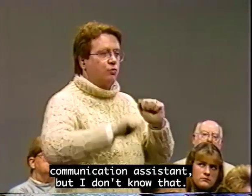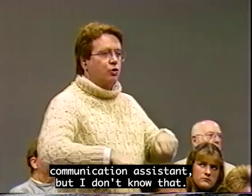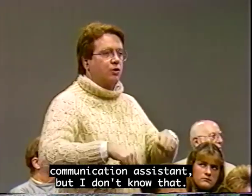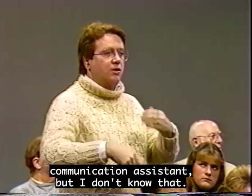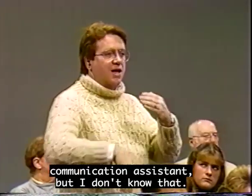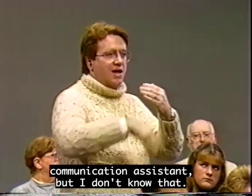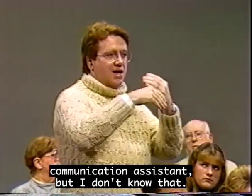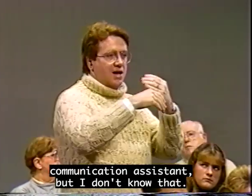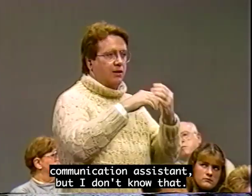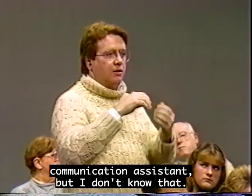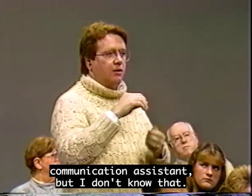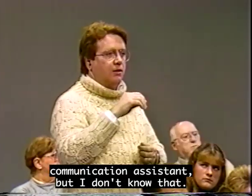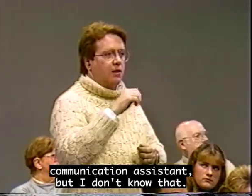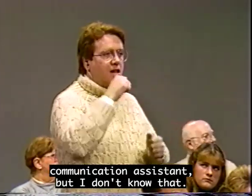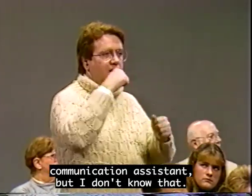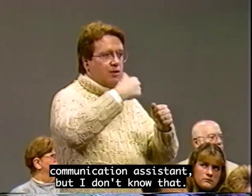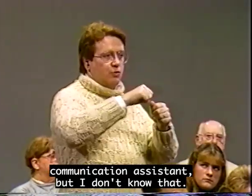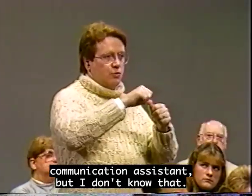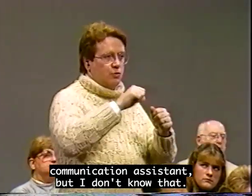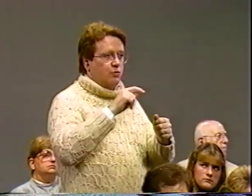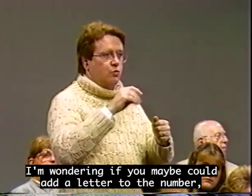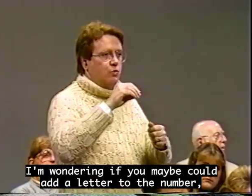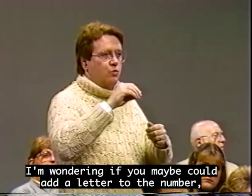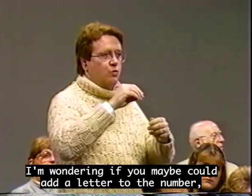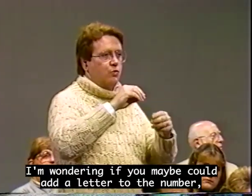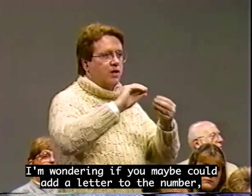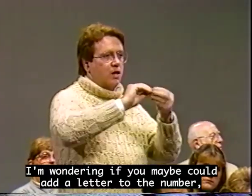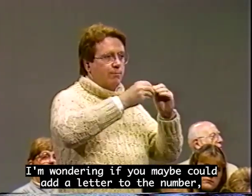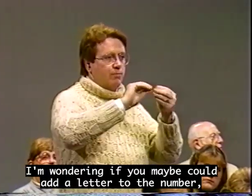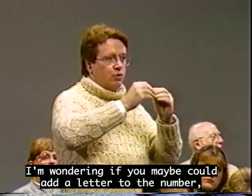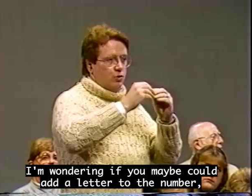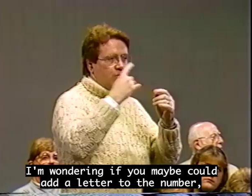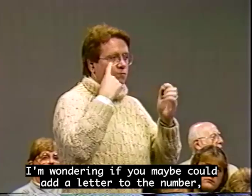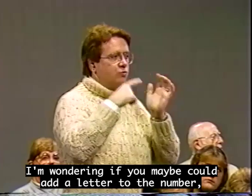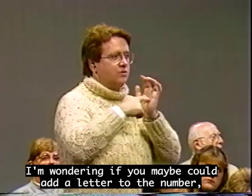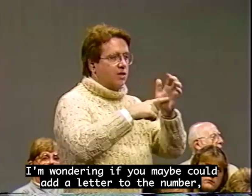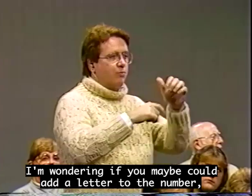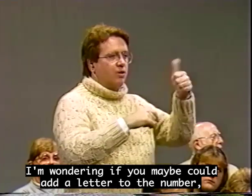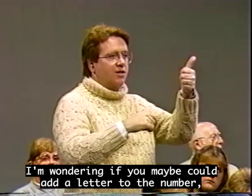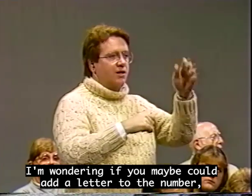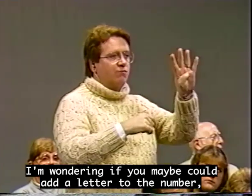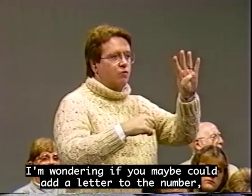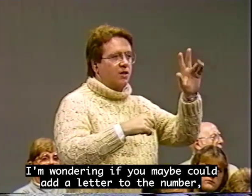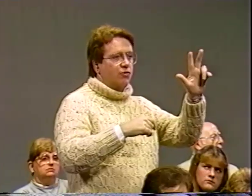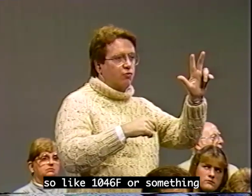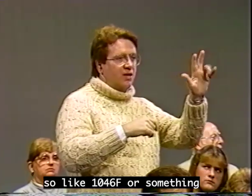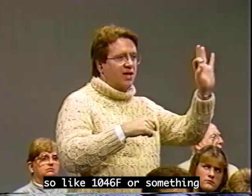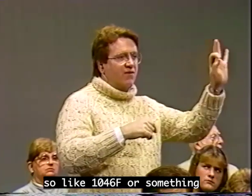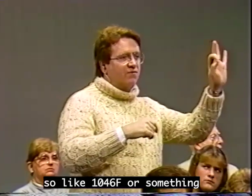female communication assistant, but I don't know that. I'm wondering if you maybe could add a letter to the number, so